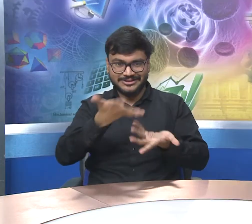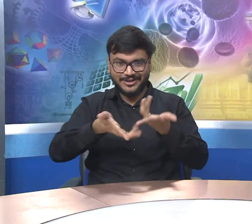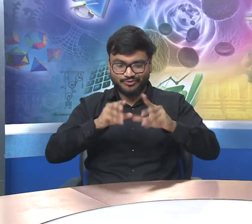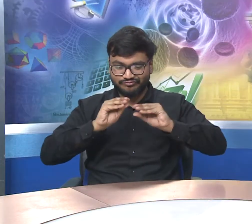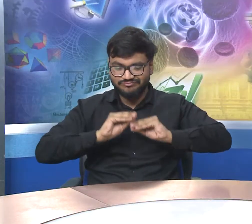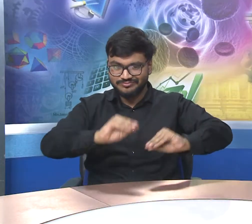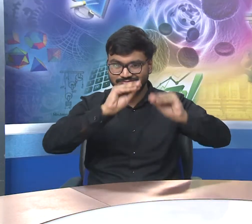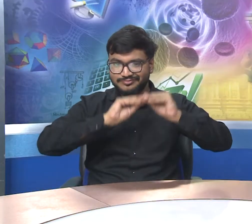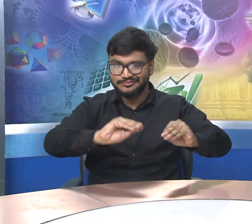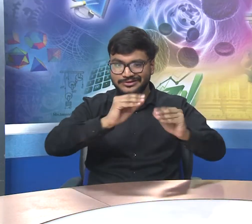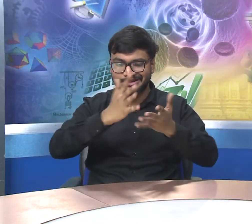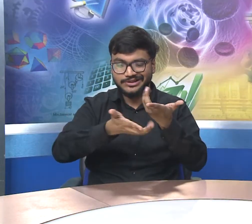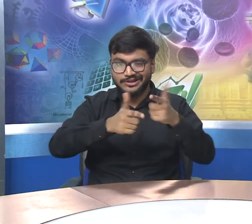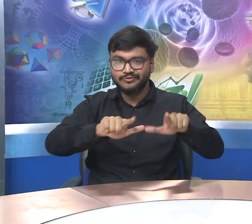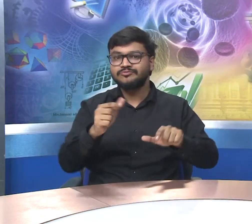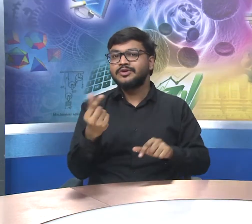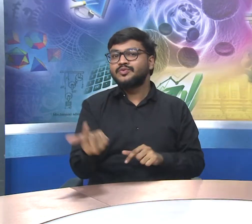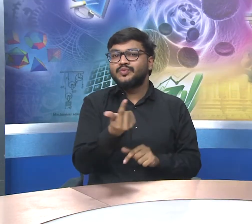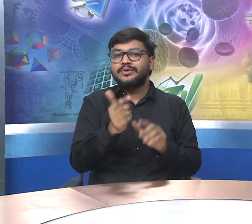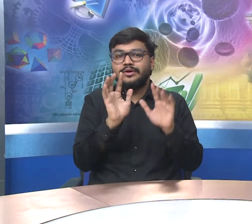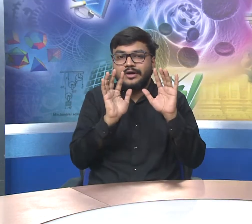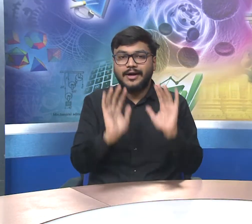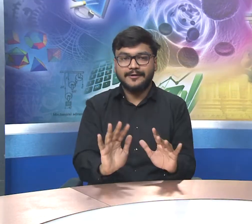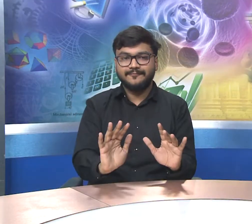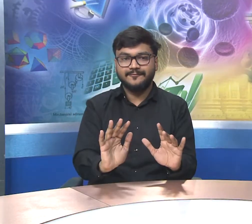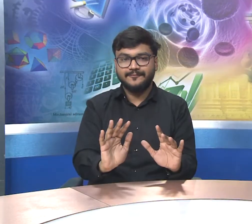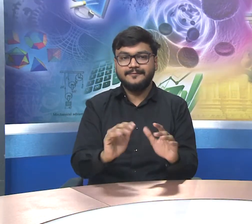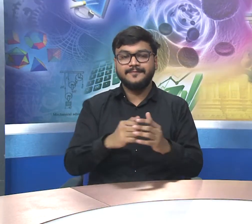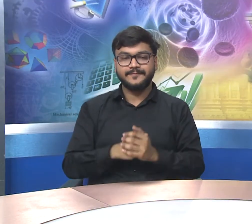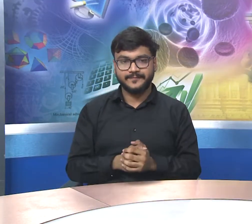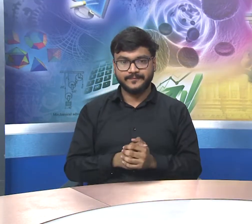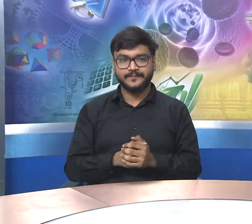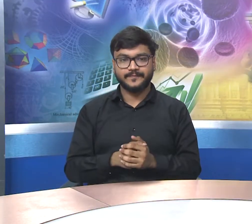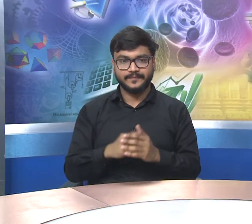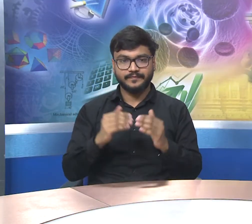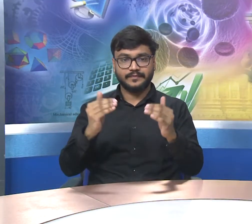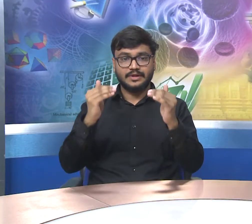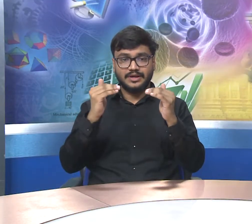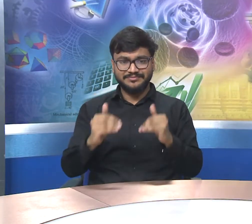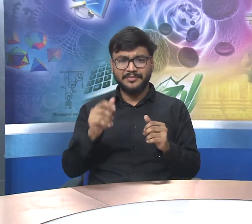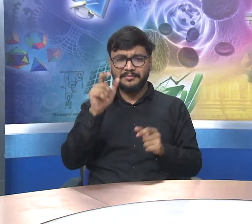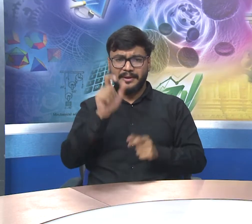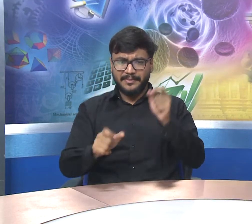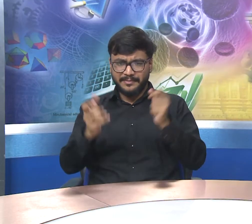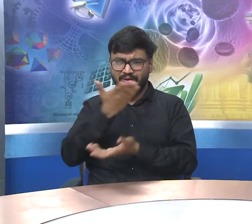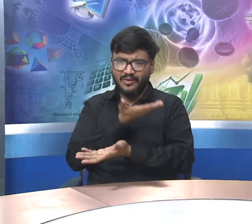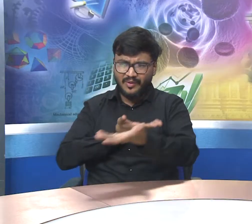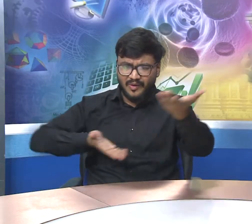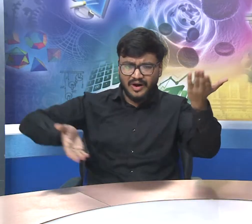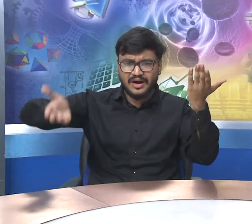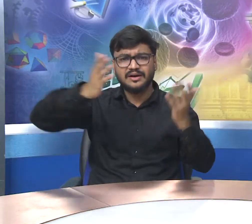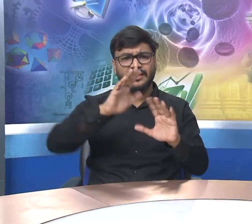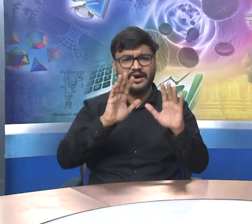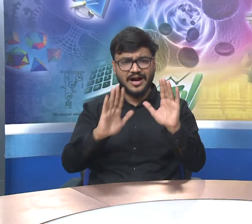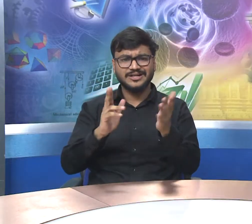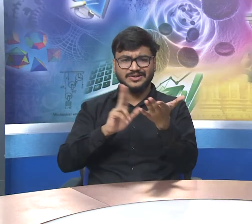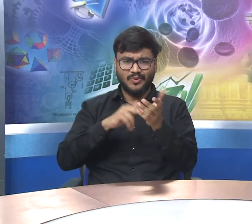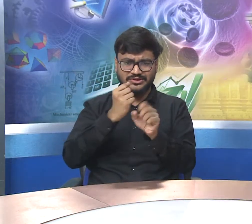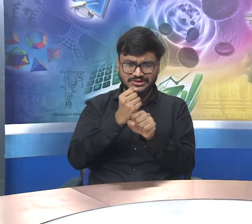If the parents take sign language training and start using sign language for their child, so they will include